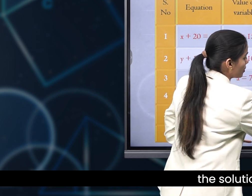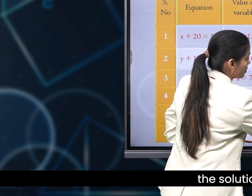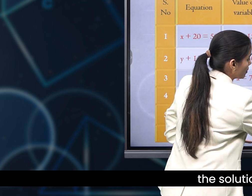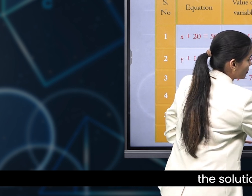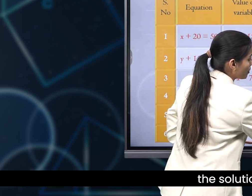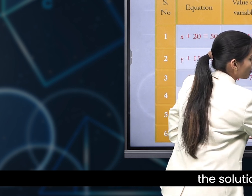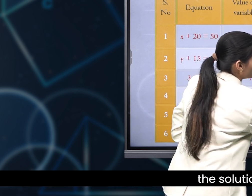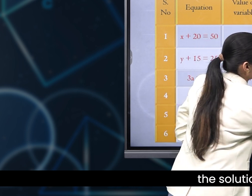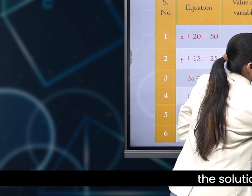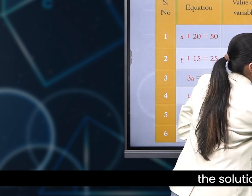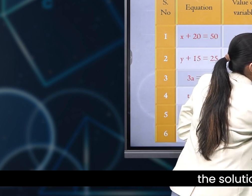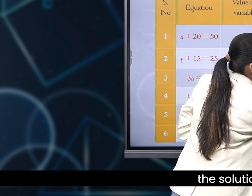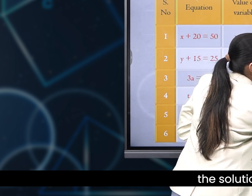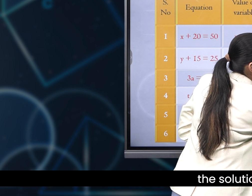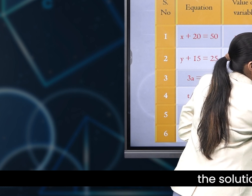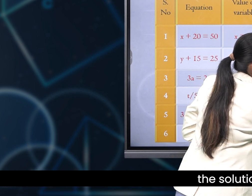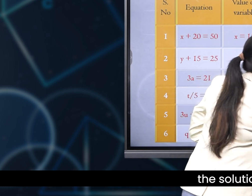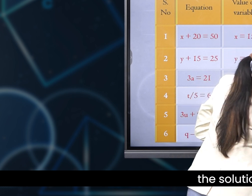the solution is 5